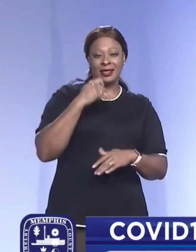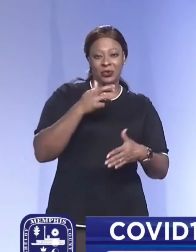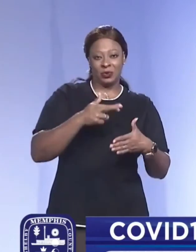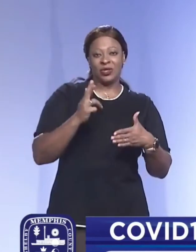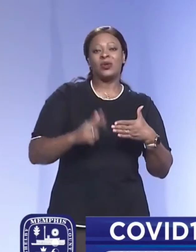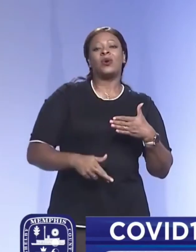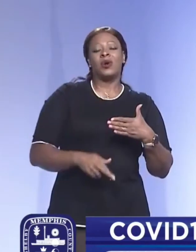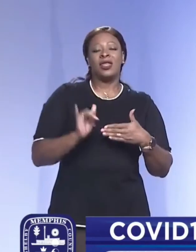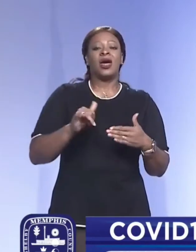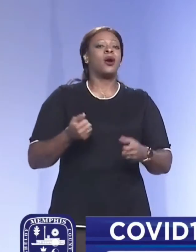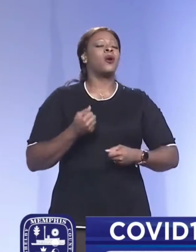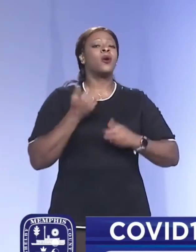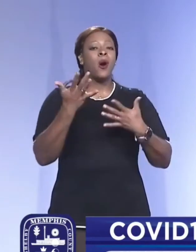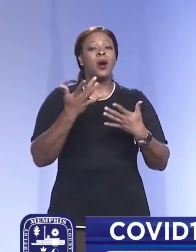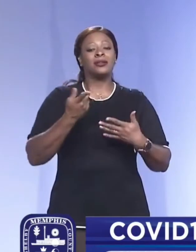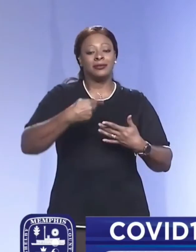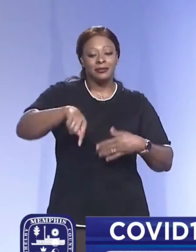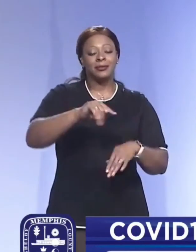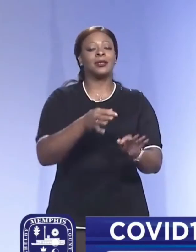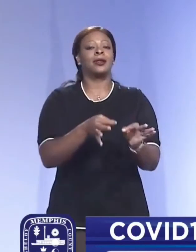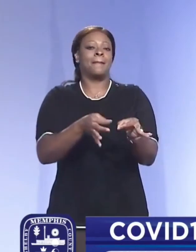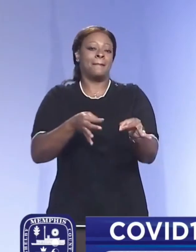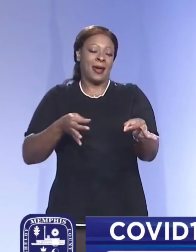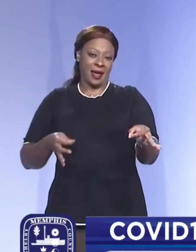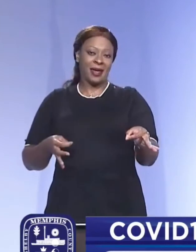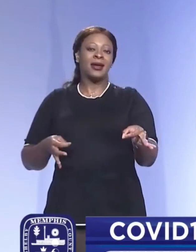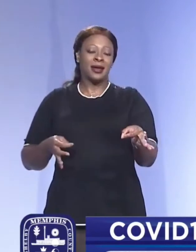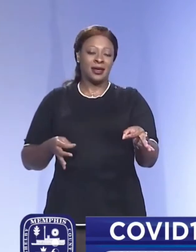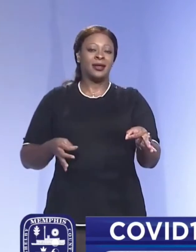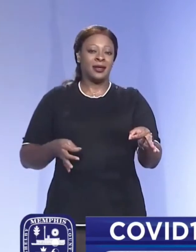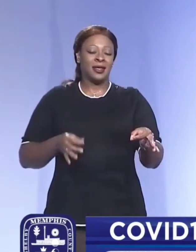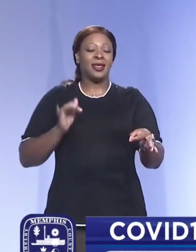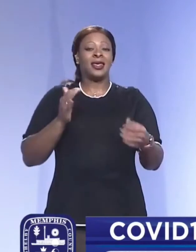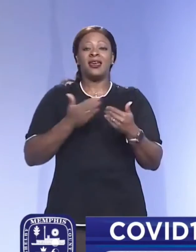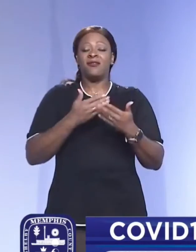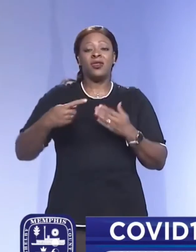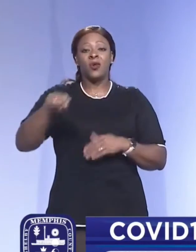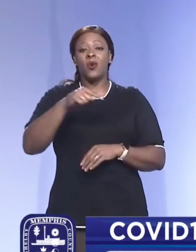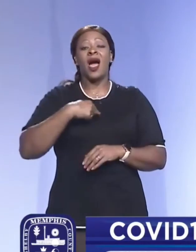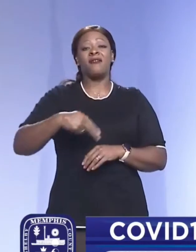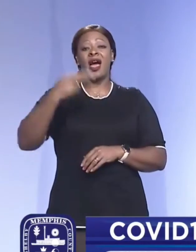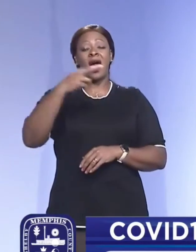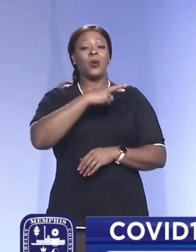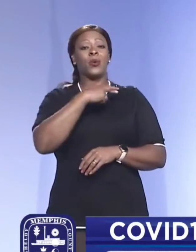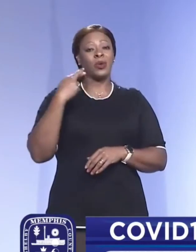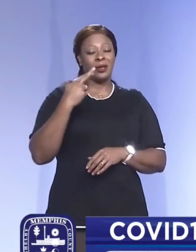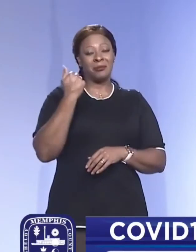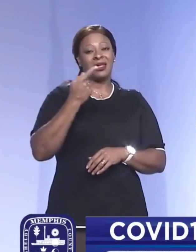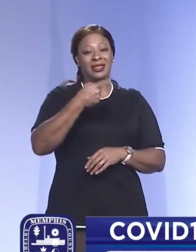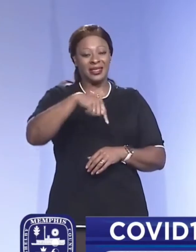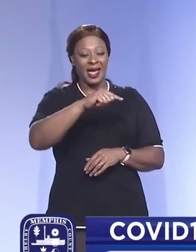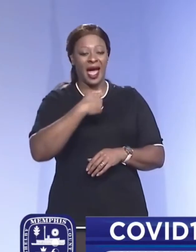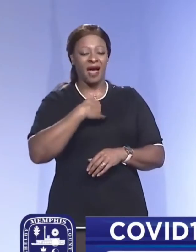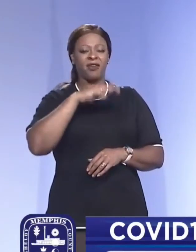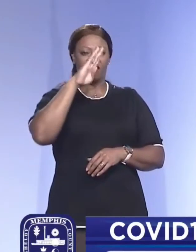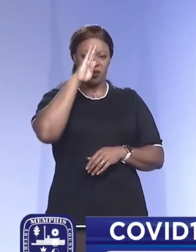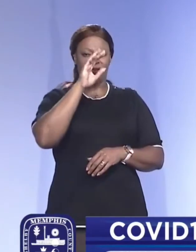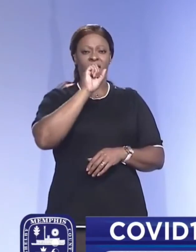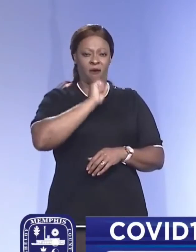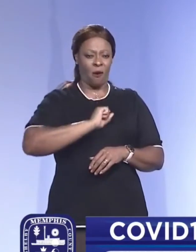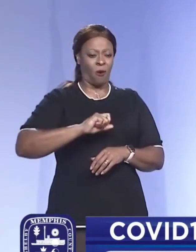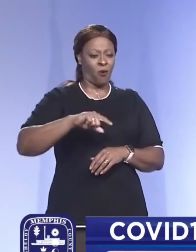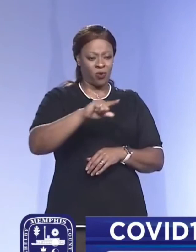results that causes the delay even in those who are at higher risk because they're having symptoms or have